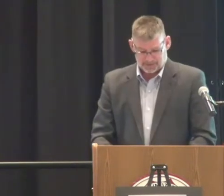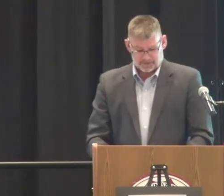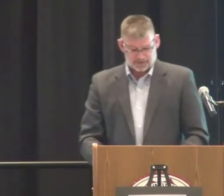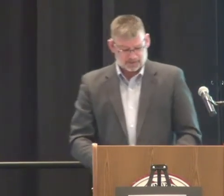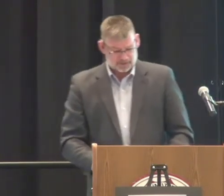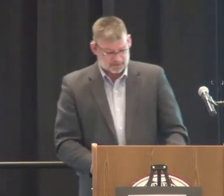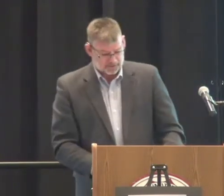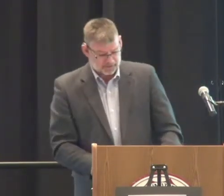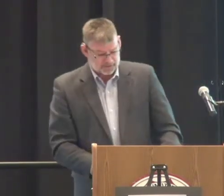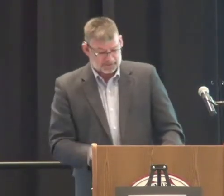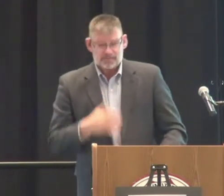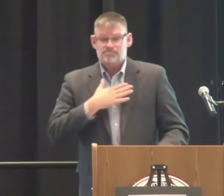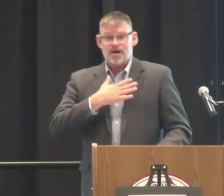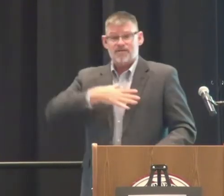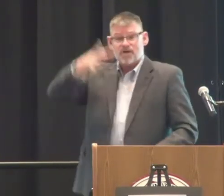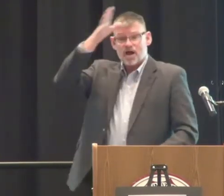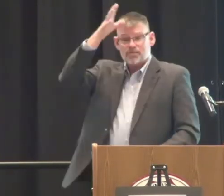translation and reading.